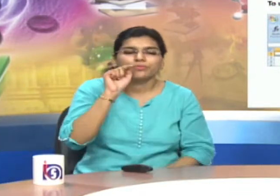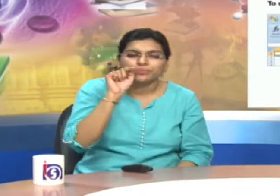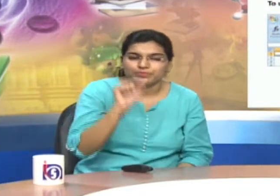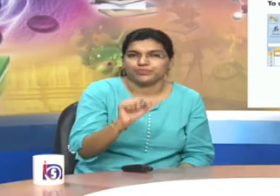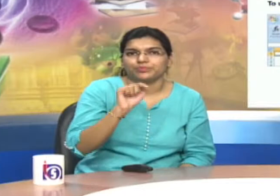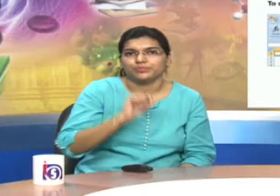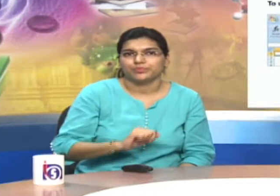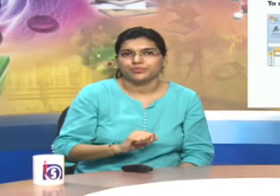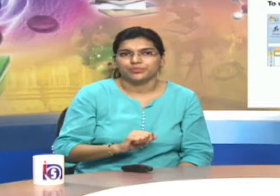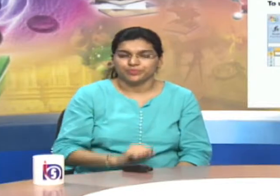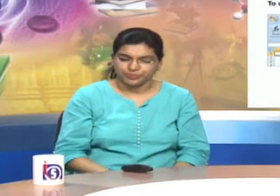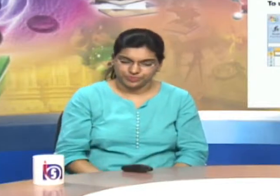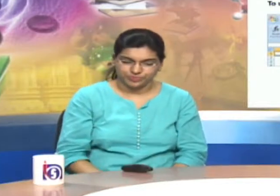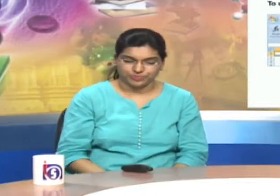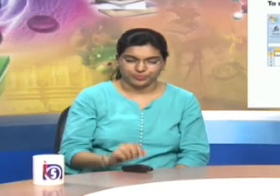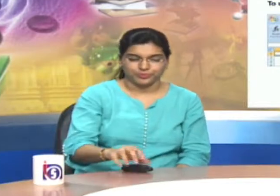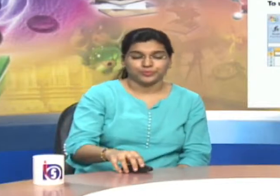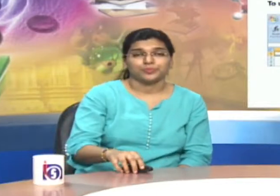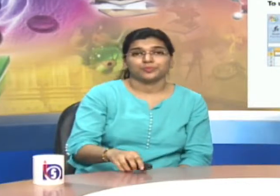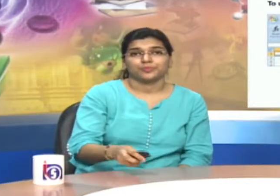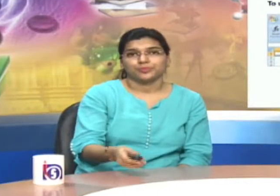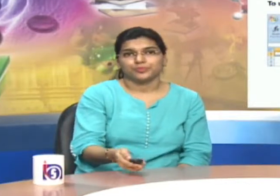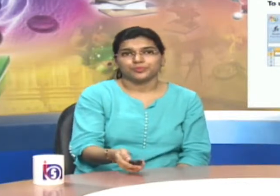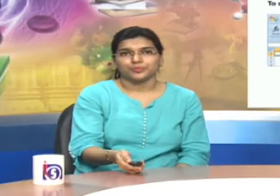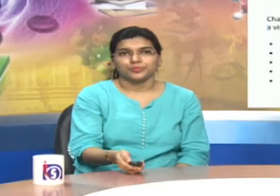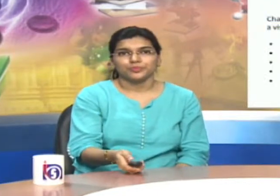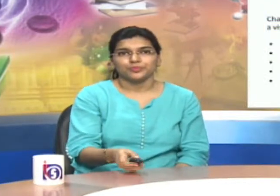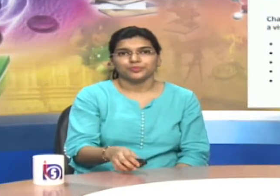After that you can click on OK button.